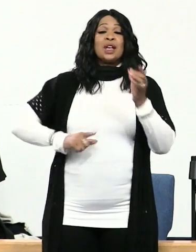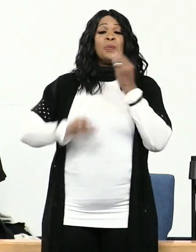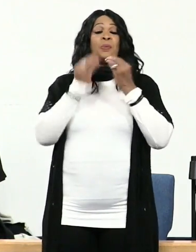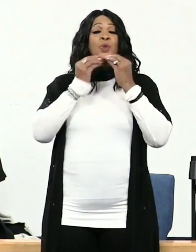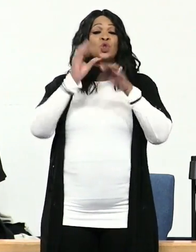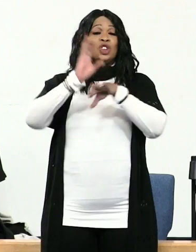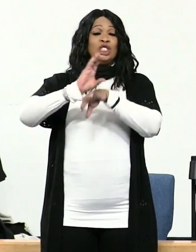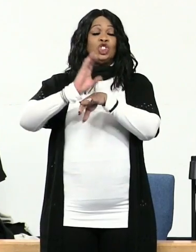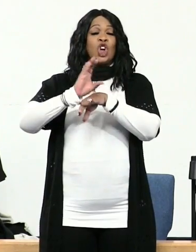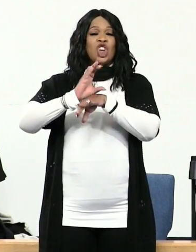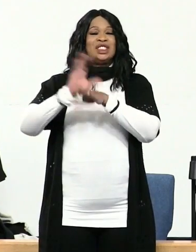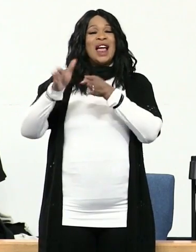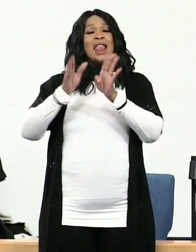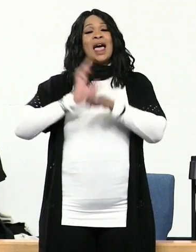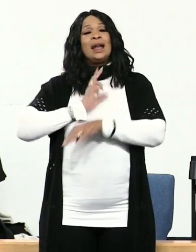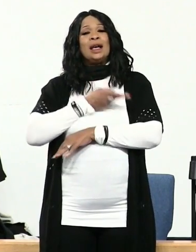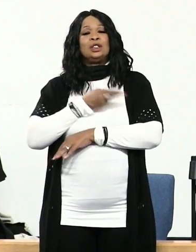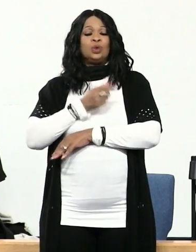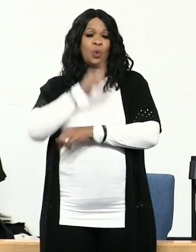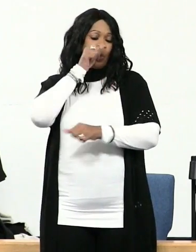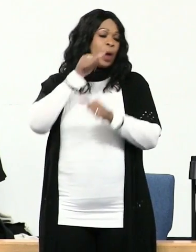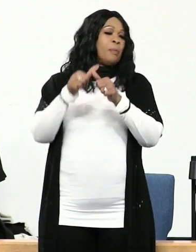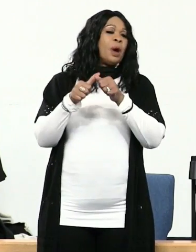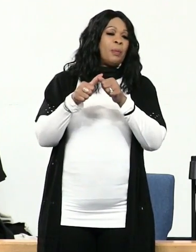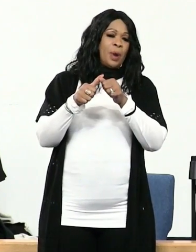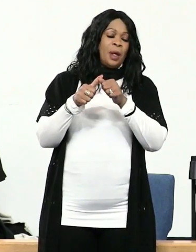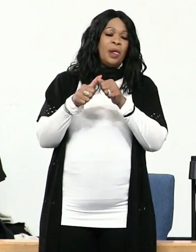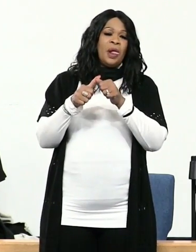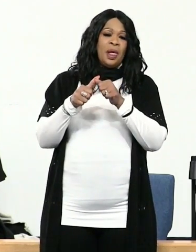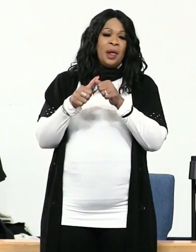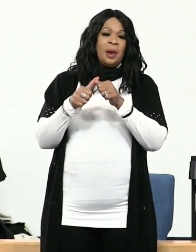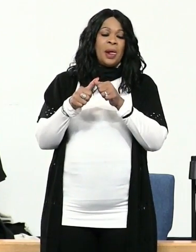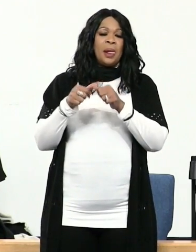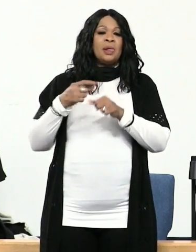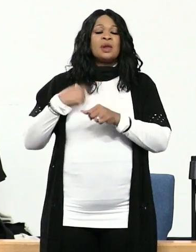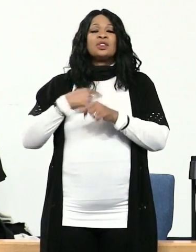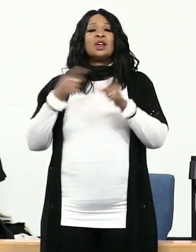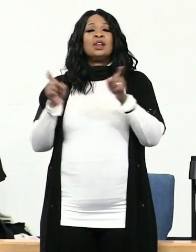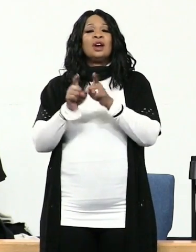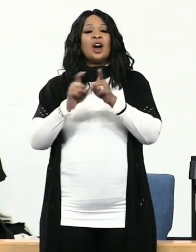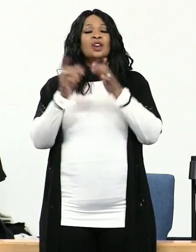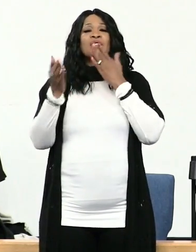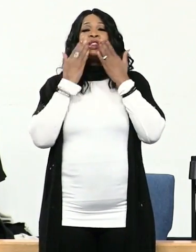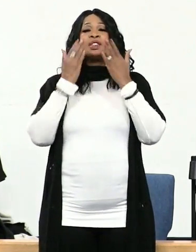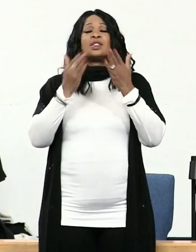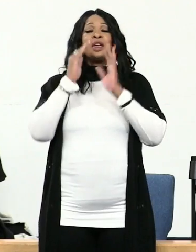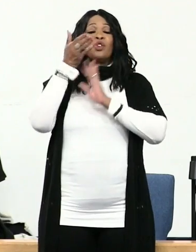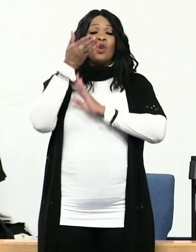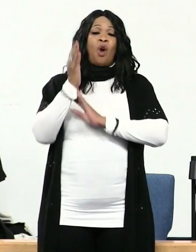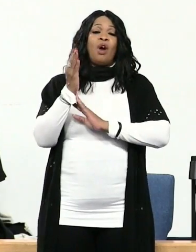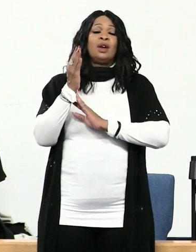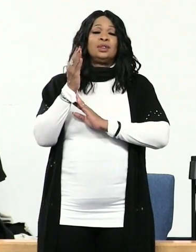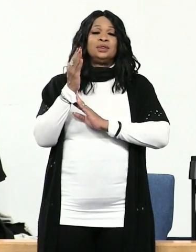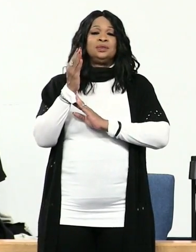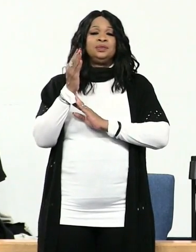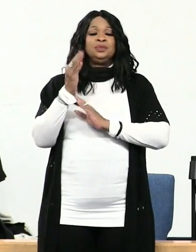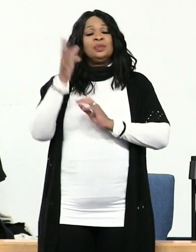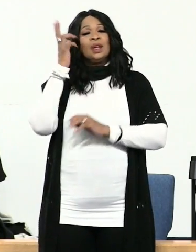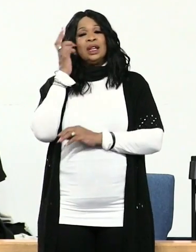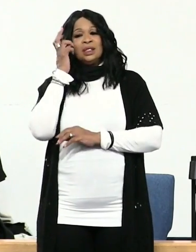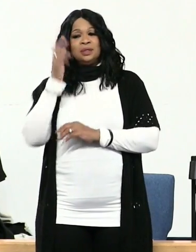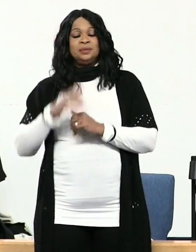us reflect, let us remember, but let us also thank God. And